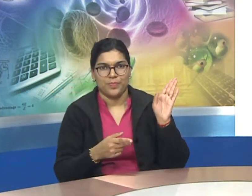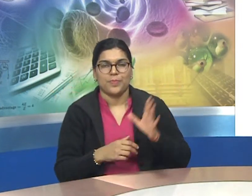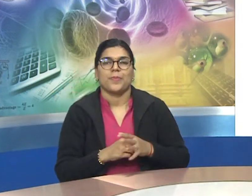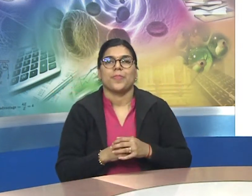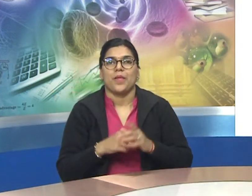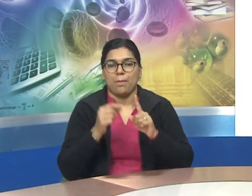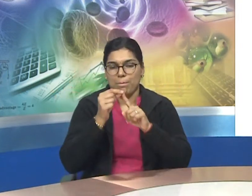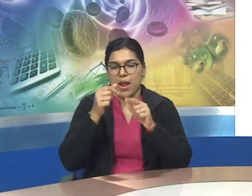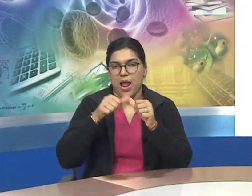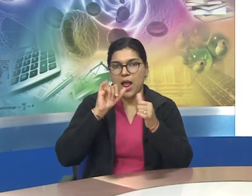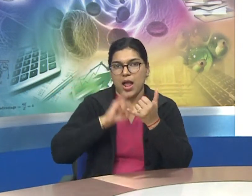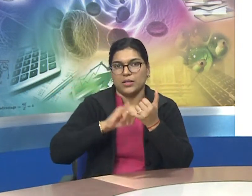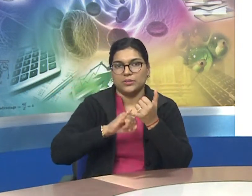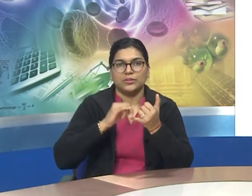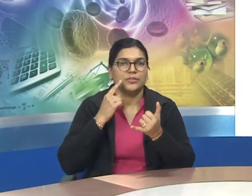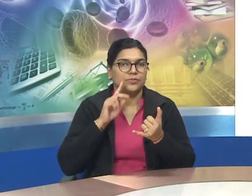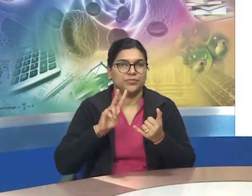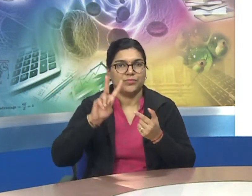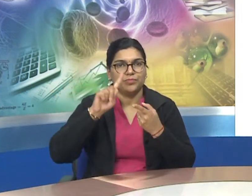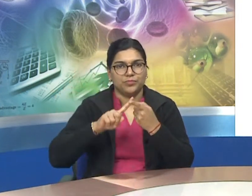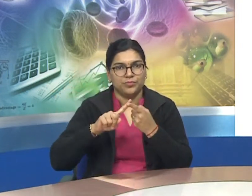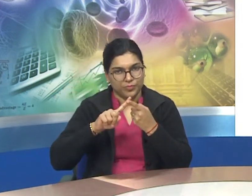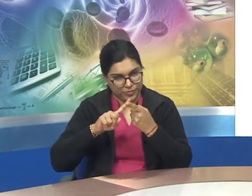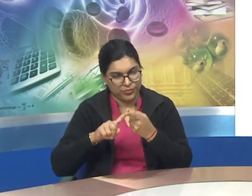Here we will be focusing on the passive voice.